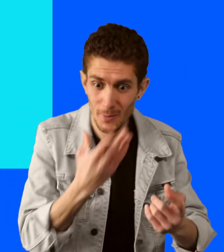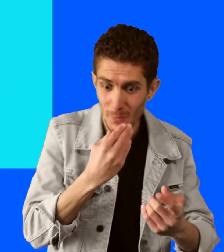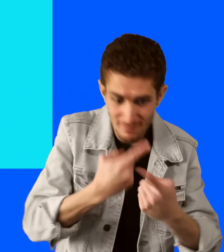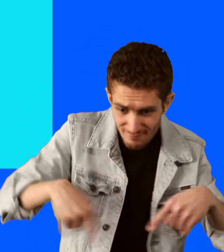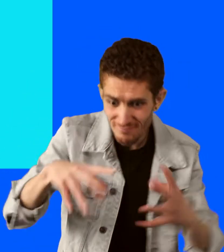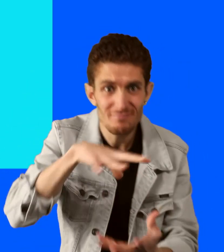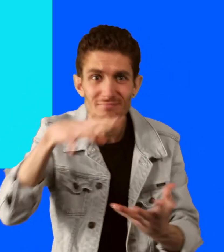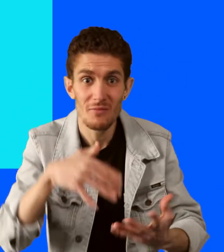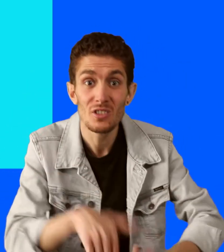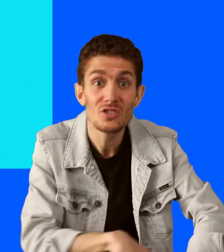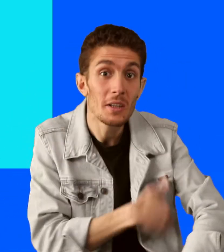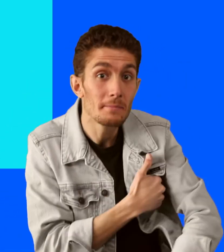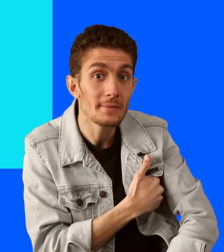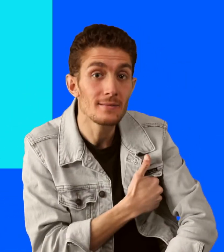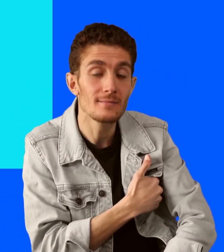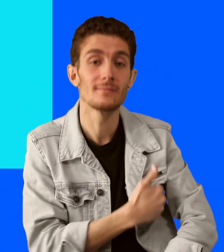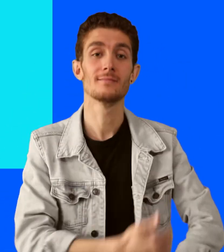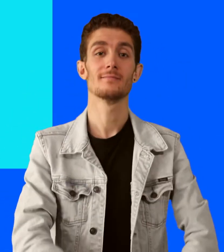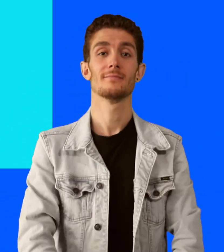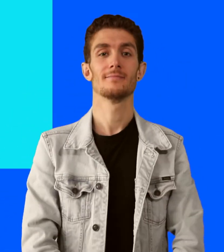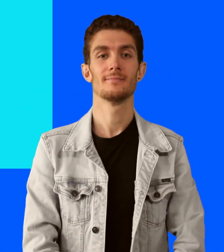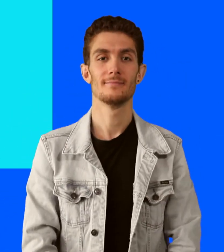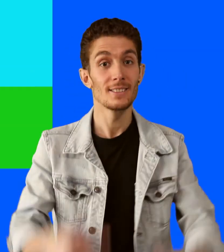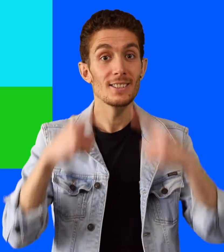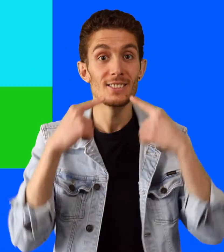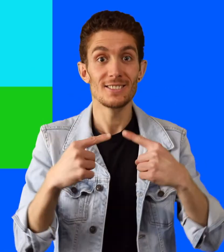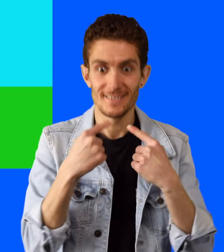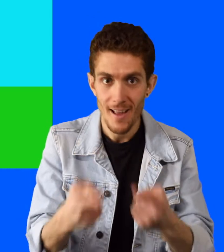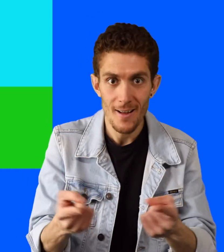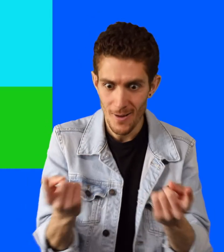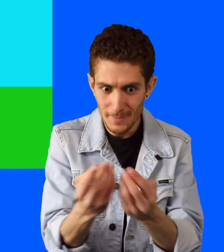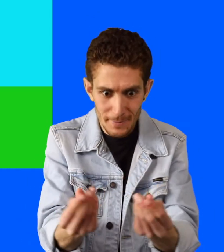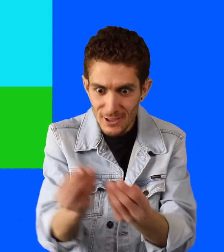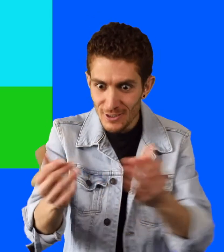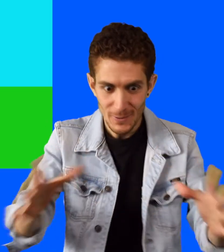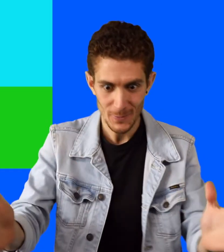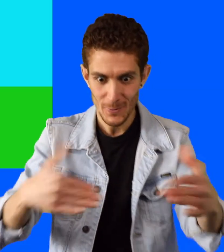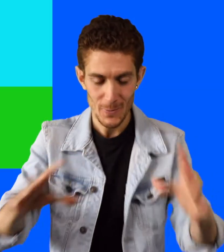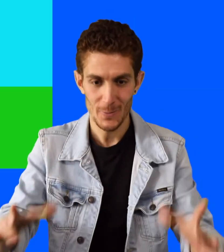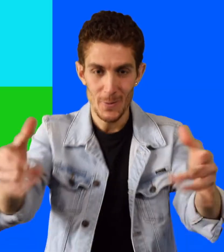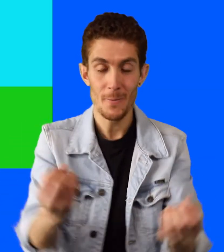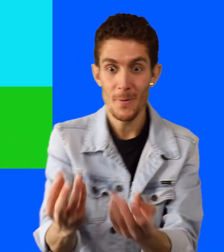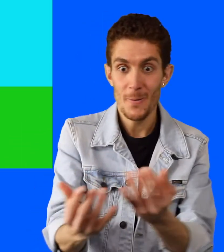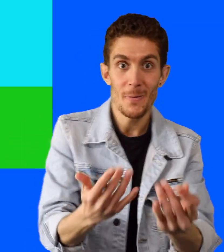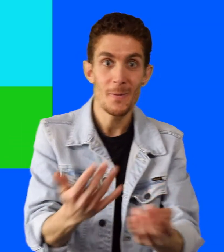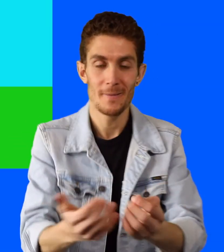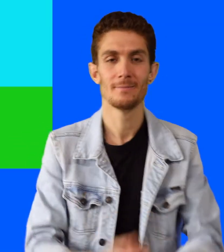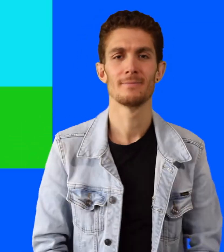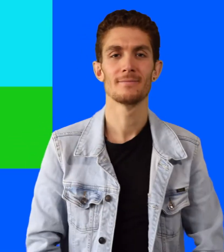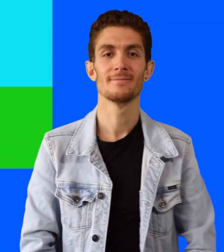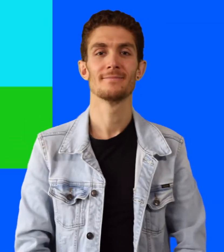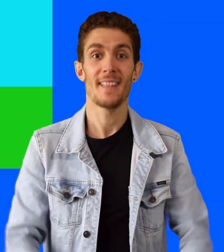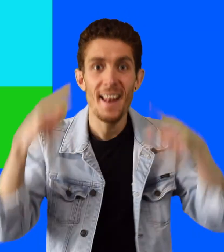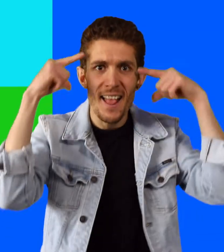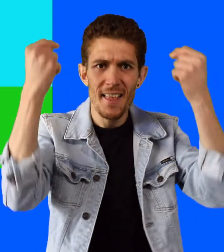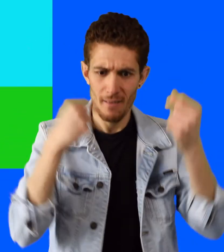pile of junk seedela well i think of it as treasure said miss smiling